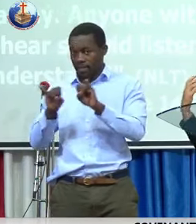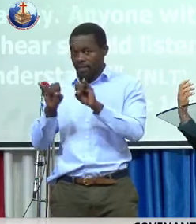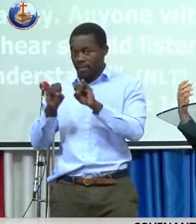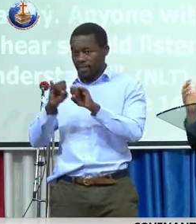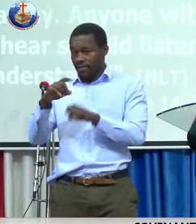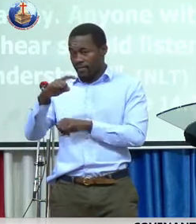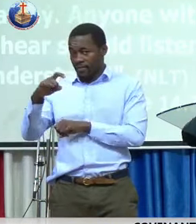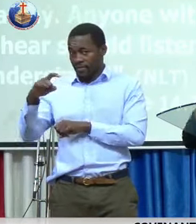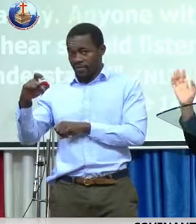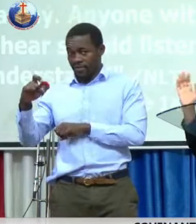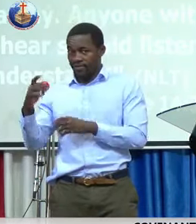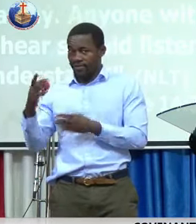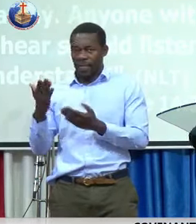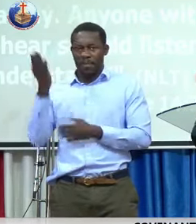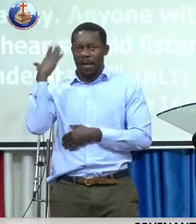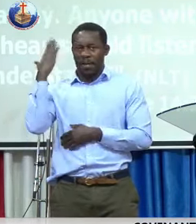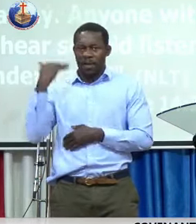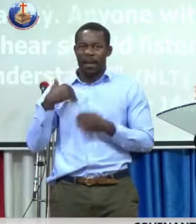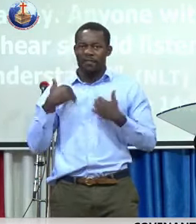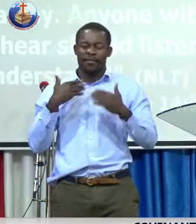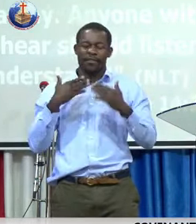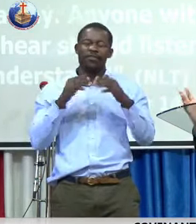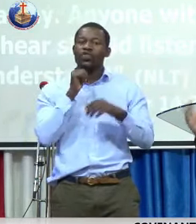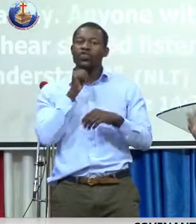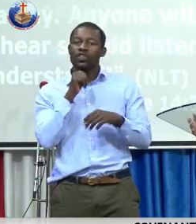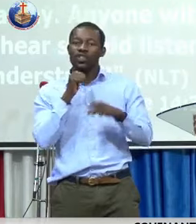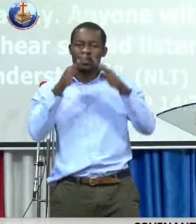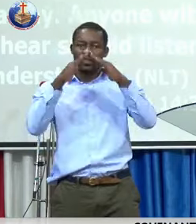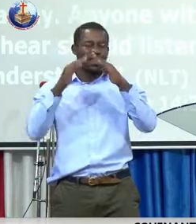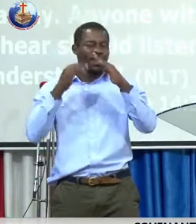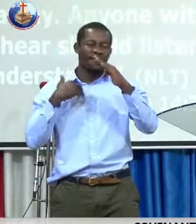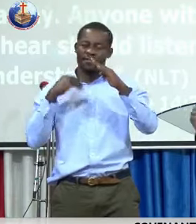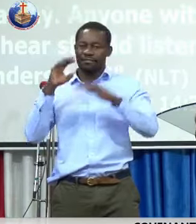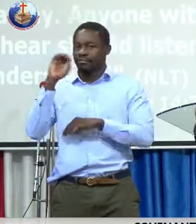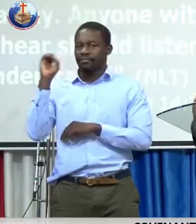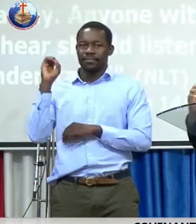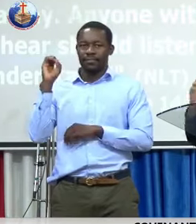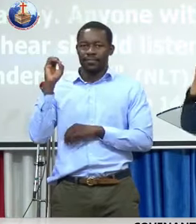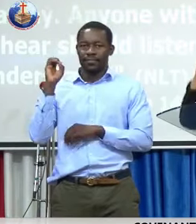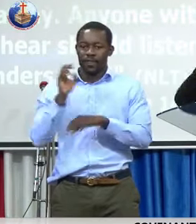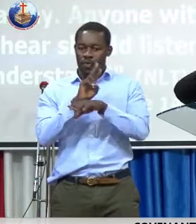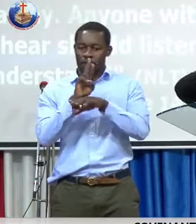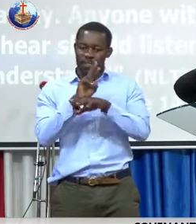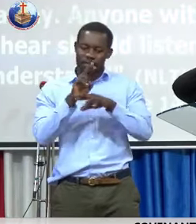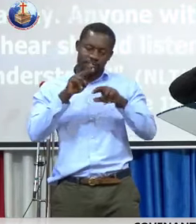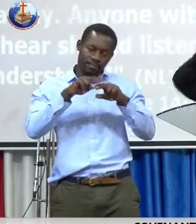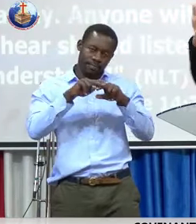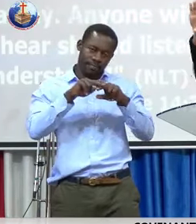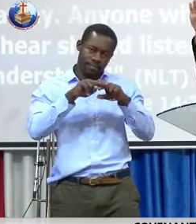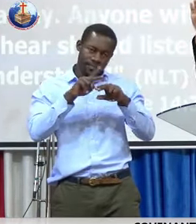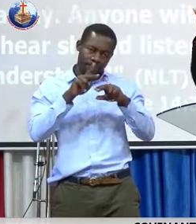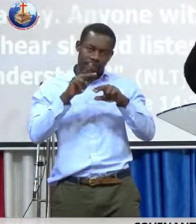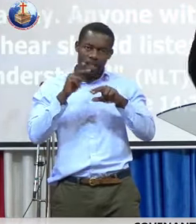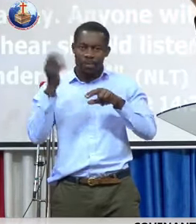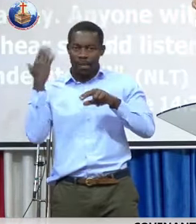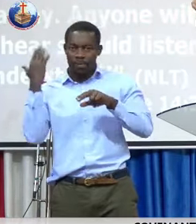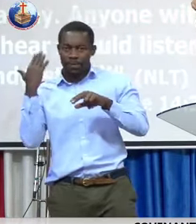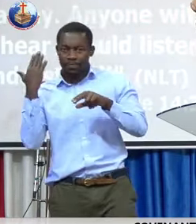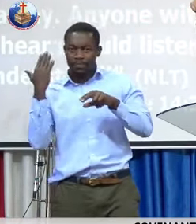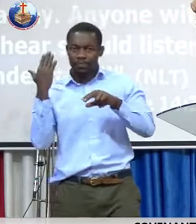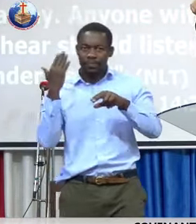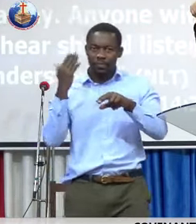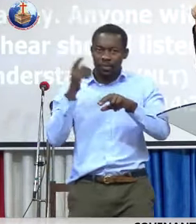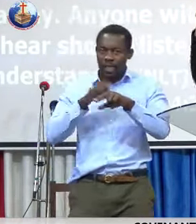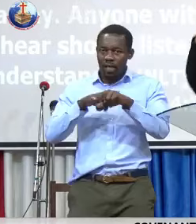then hawakuwa na pit latrines. They did not have any form of pit latrines. So what they used to do is they would go to the corner in the backyard